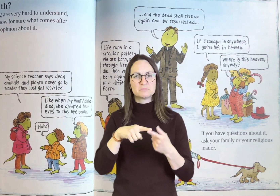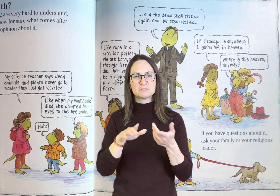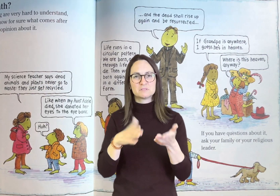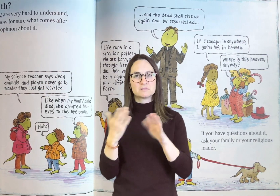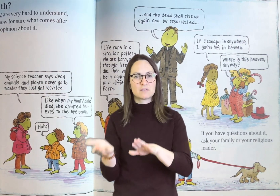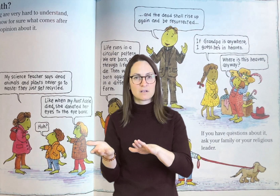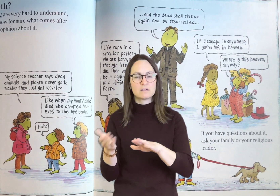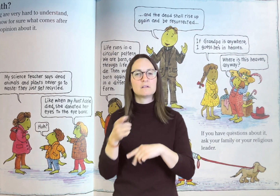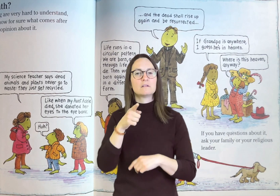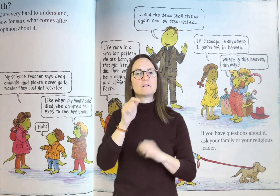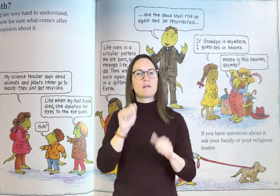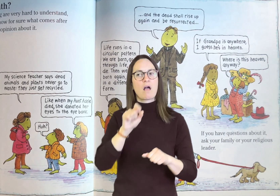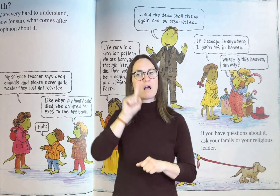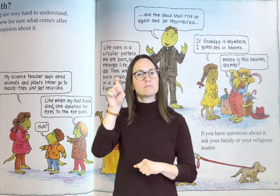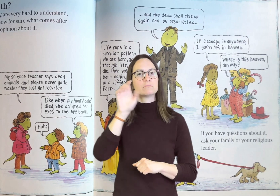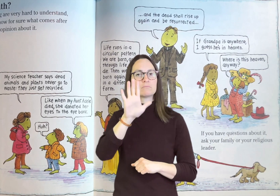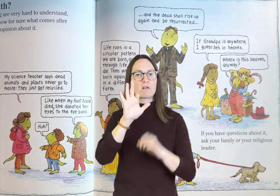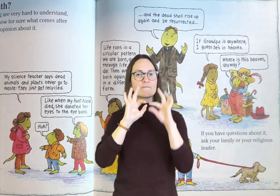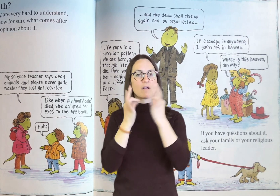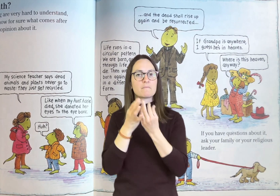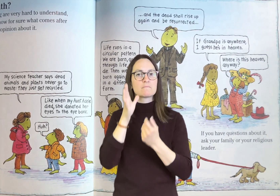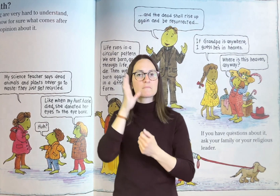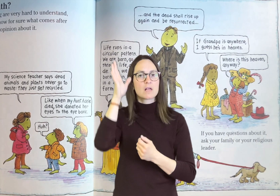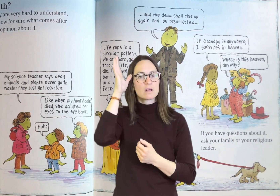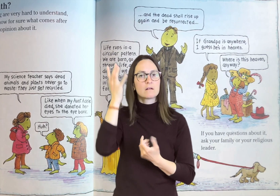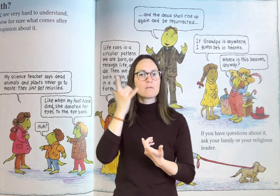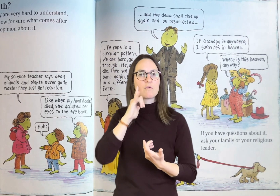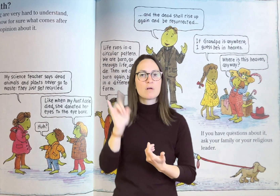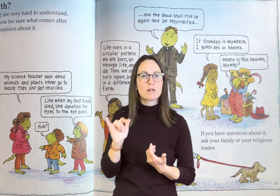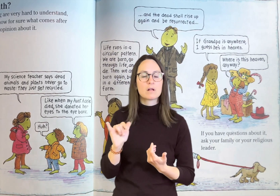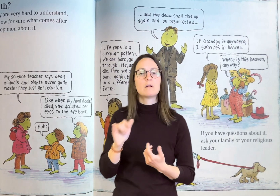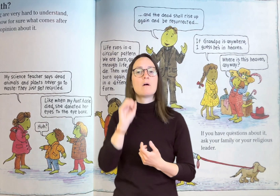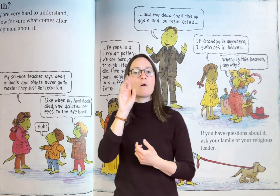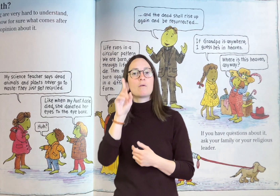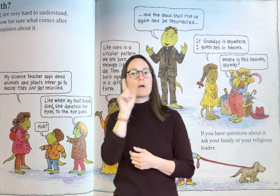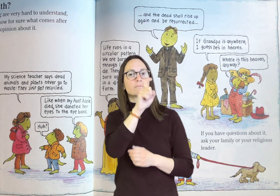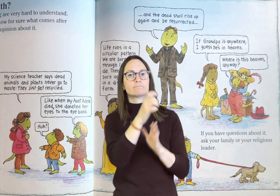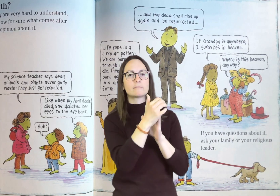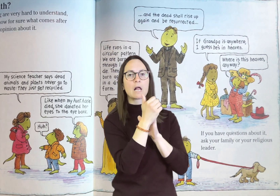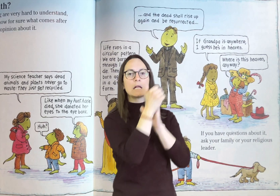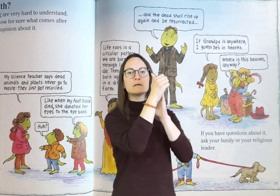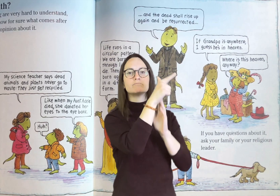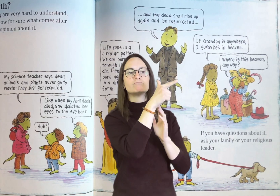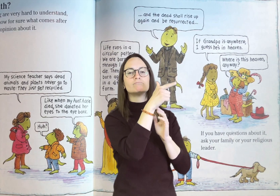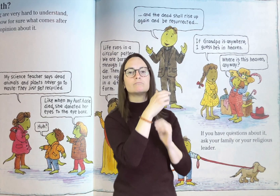If you have questions about it, ask your family or your religious leader.